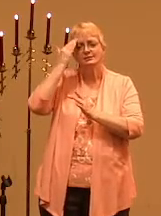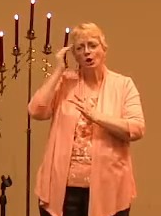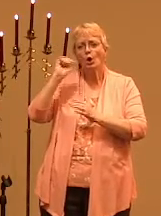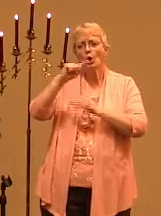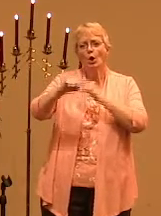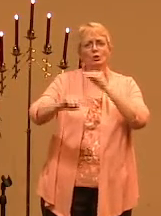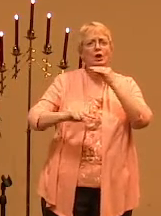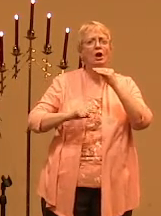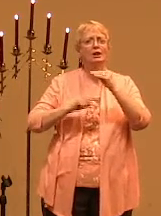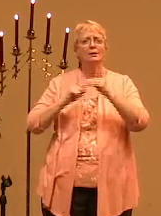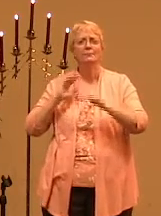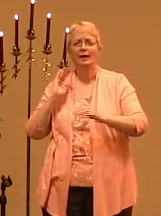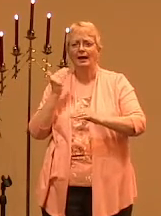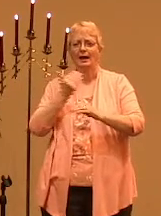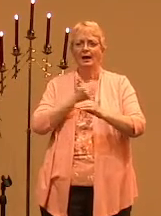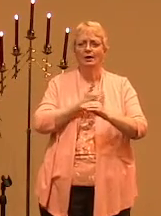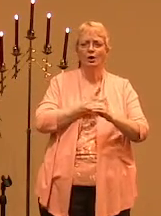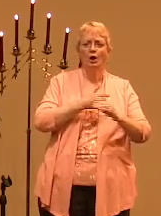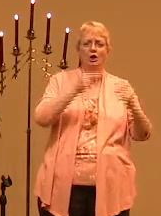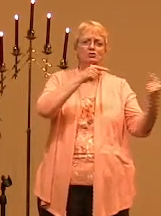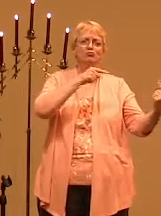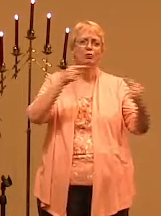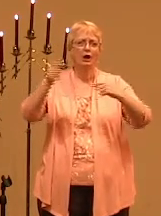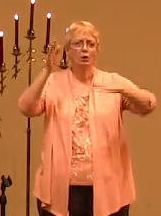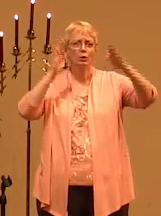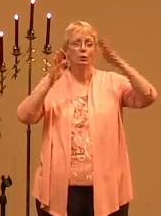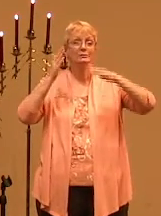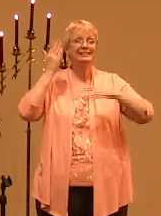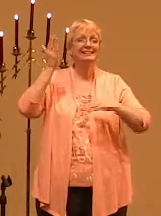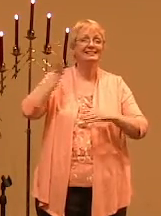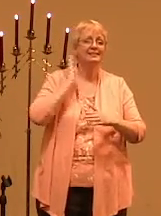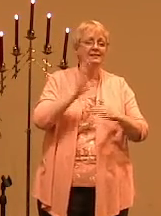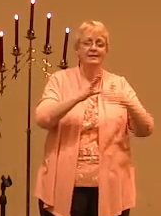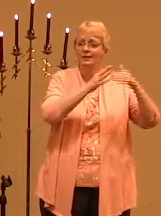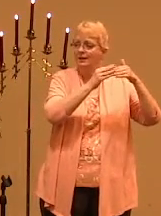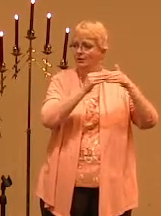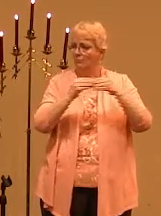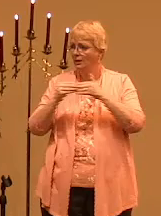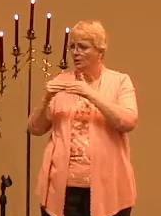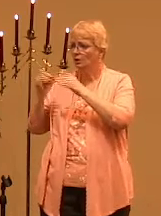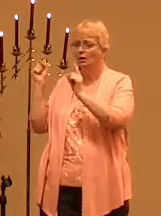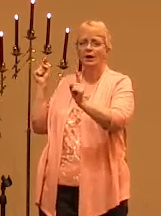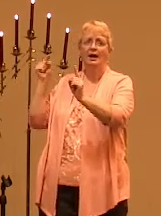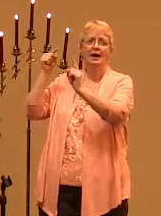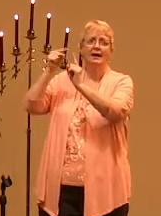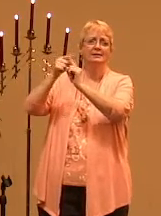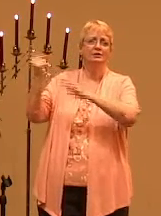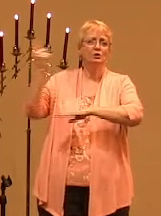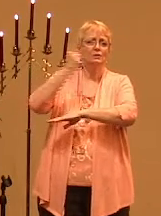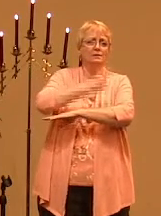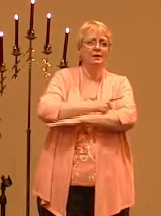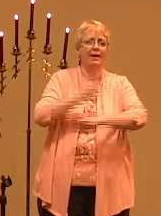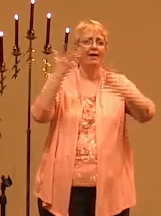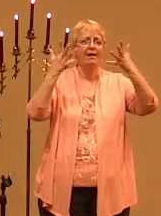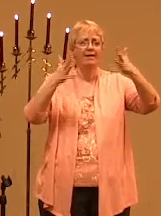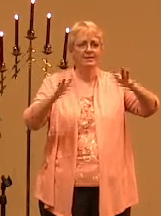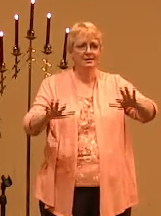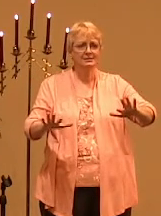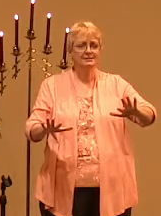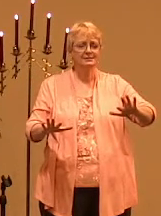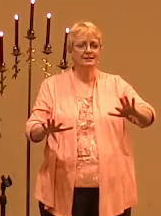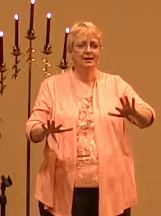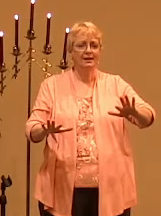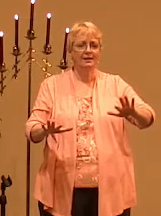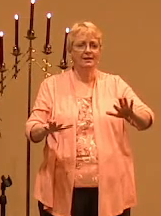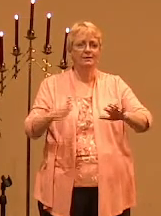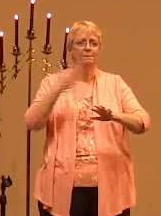Jesus knows all about our struggles. He will till the day